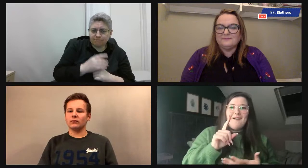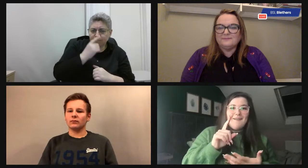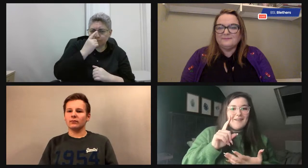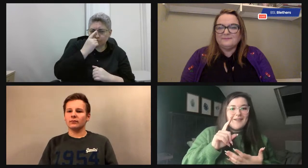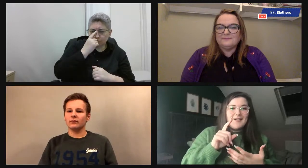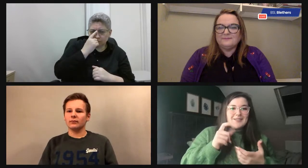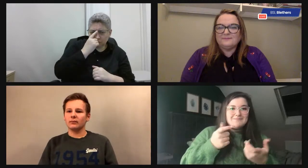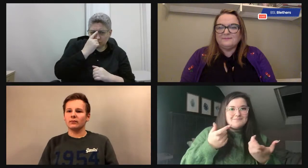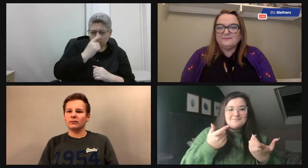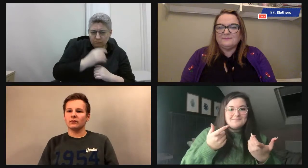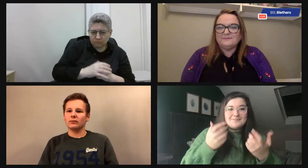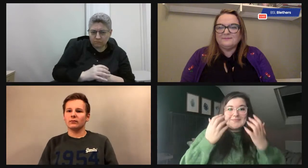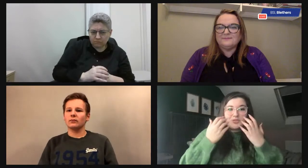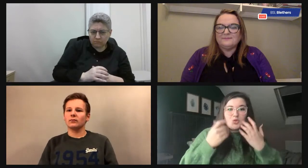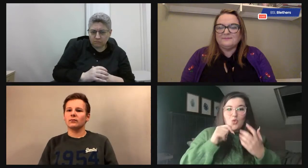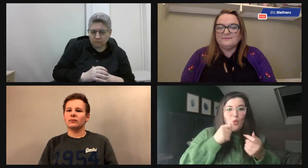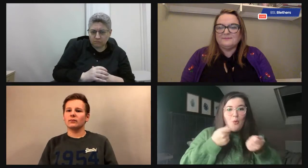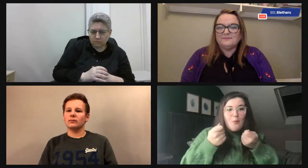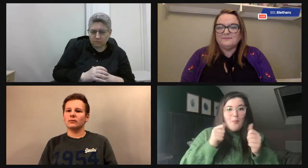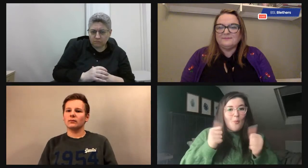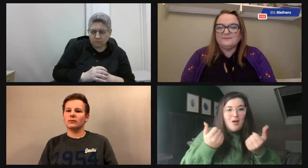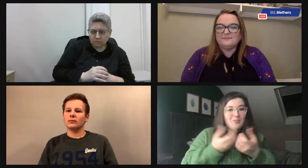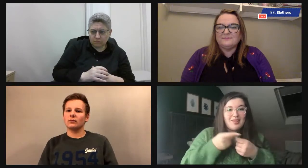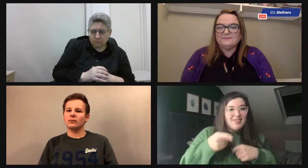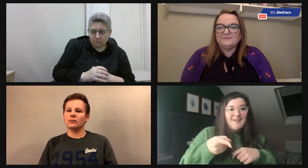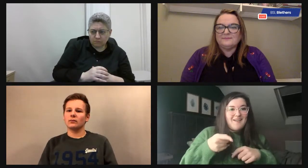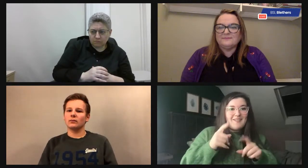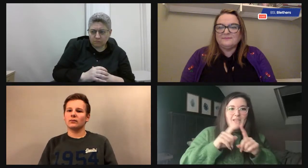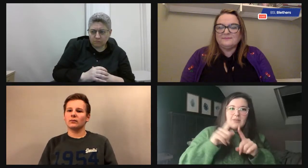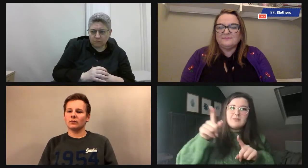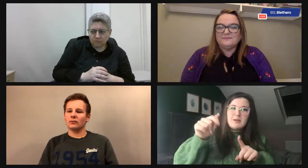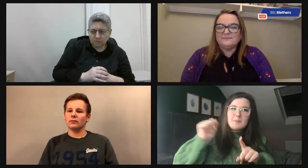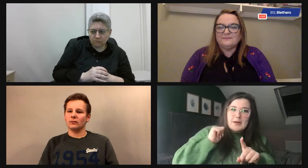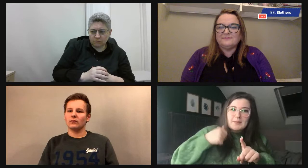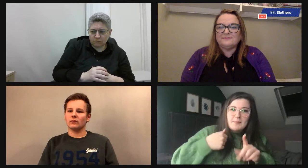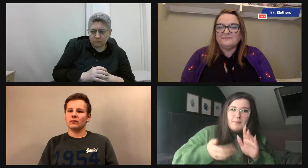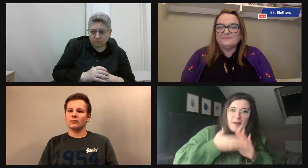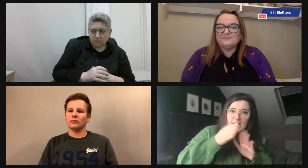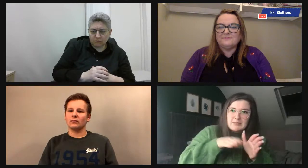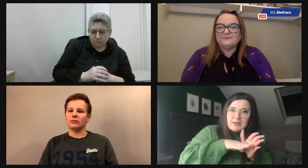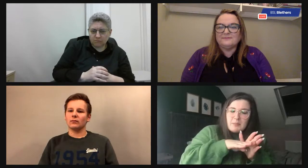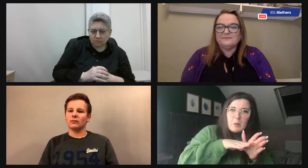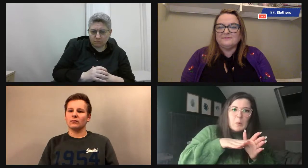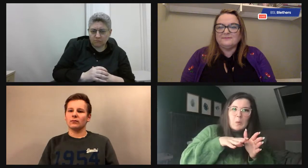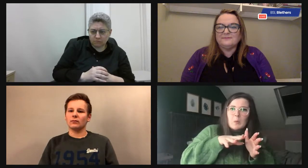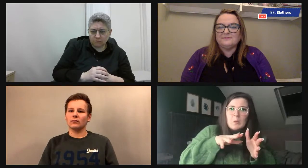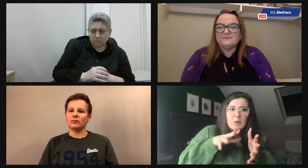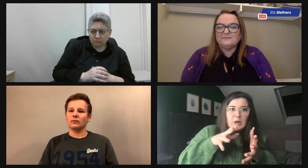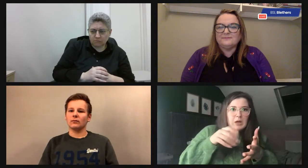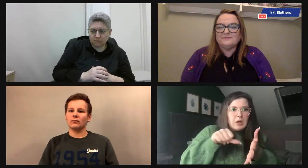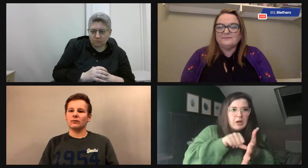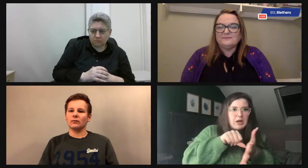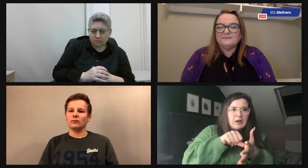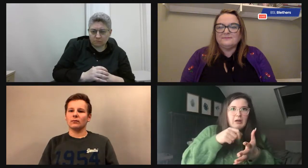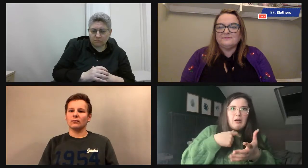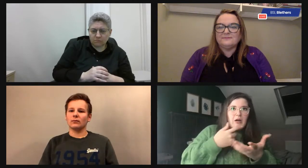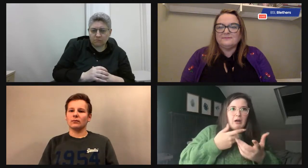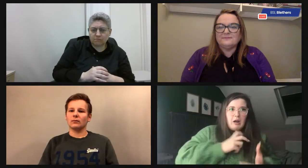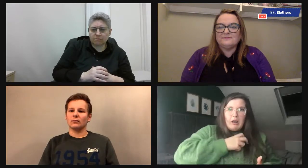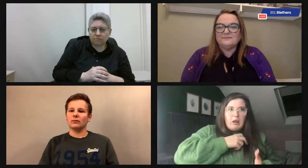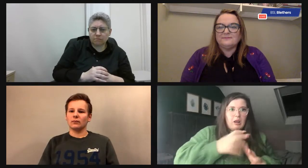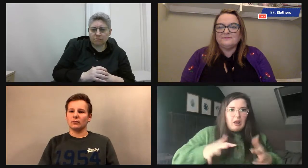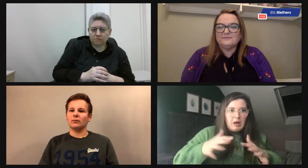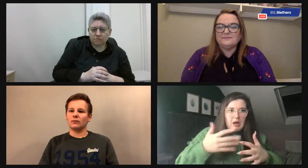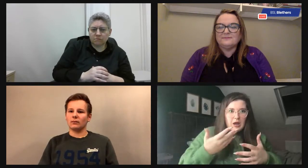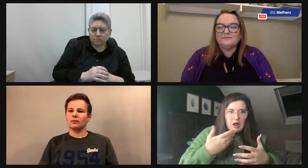want what's really the best for us, but we have to admit that teenagers don't cope very